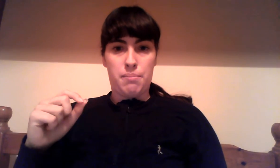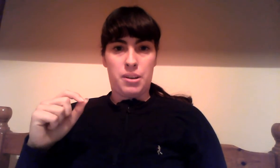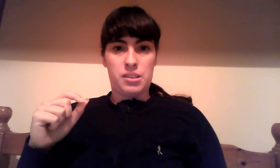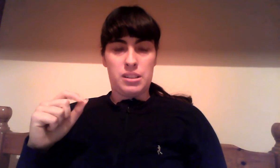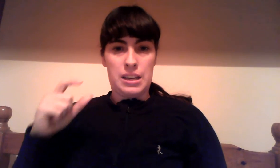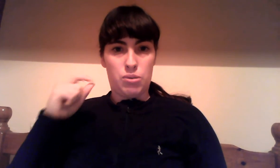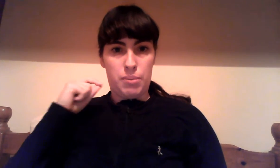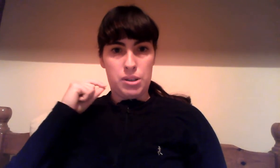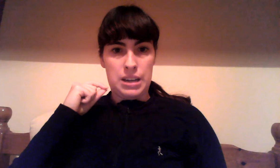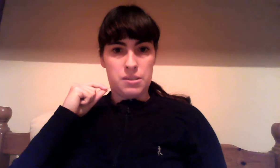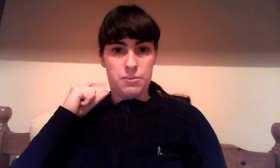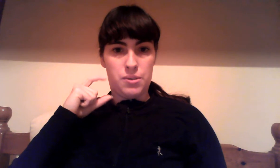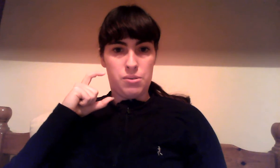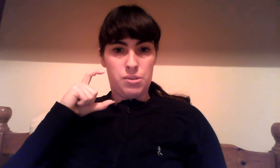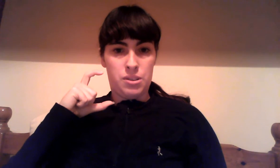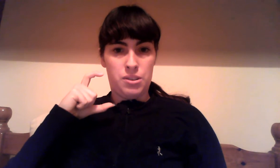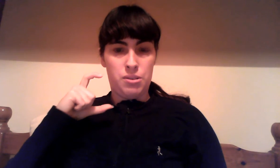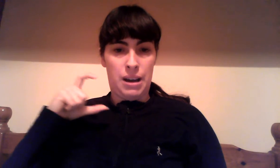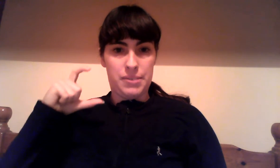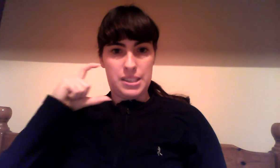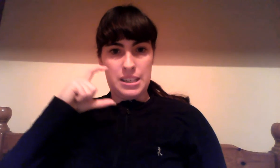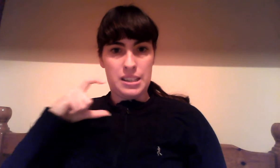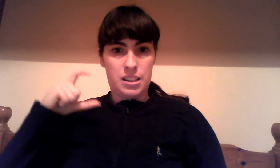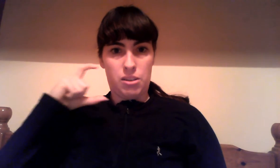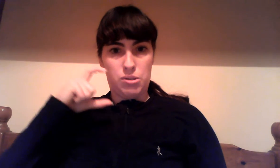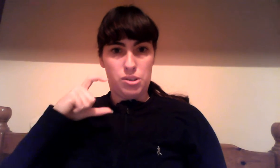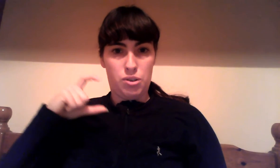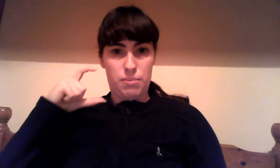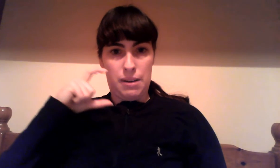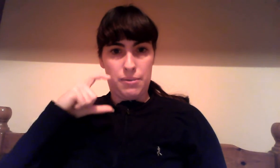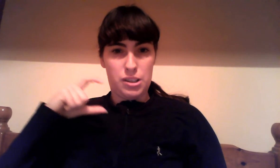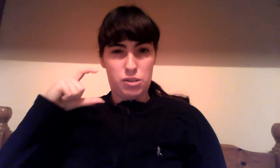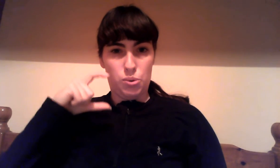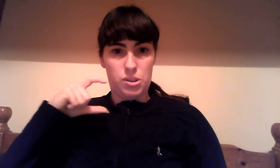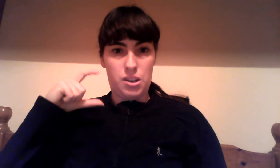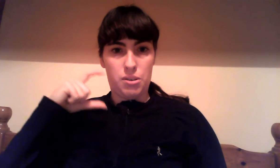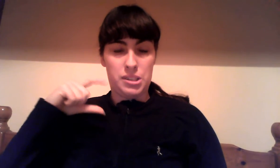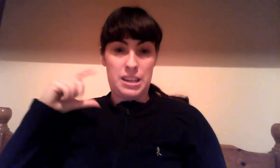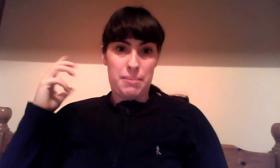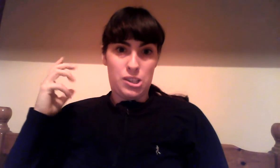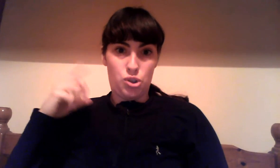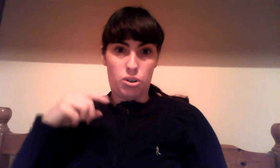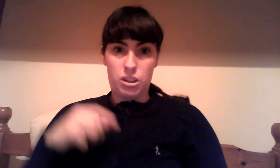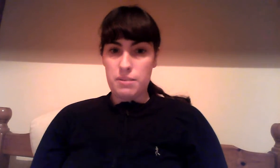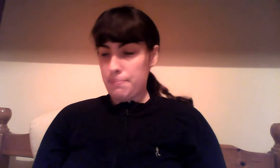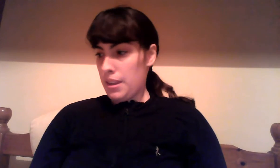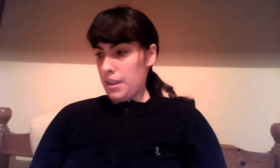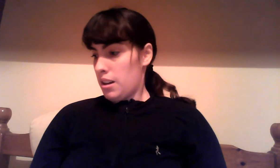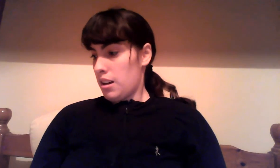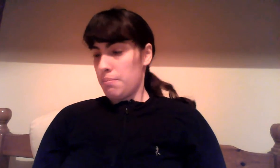because later on when you get to food, you have a C that's closer to your mouth and it's smaller circles, and that means chocolate,